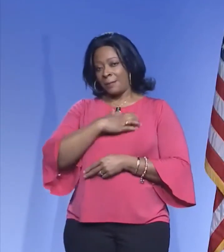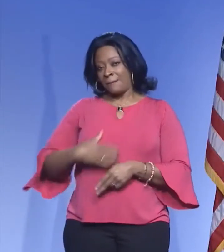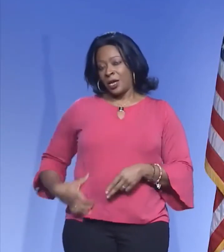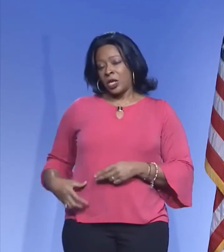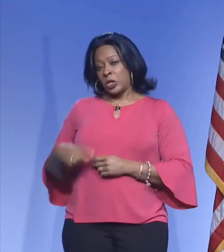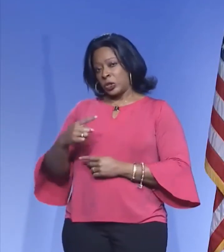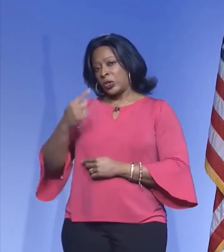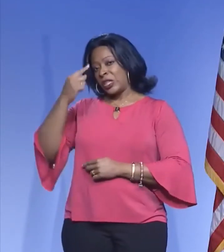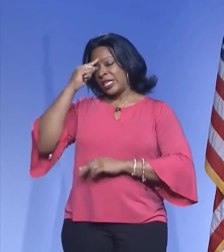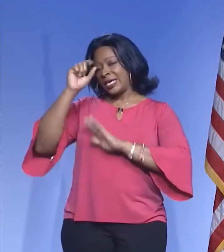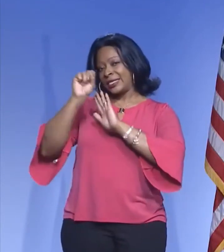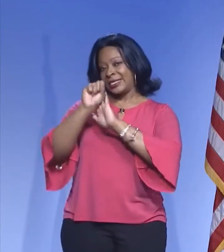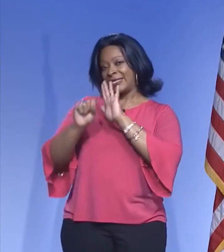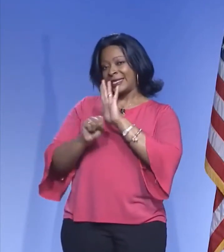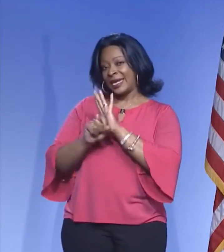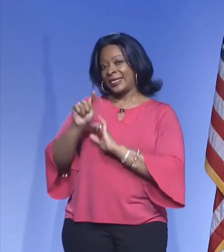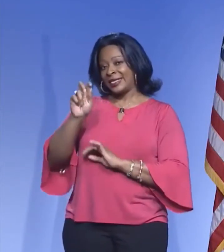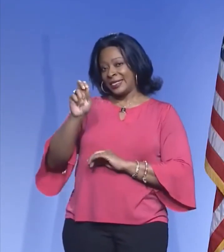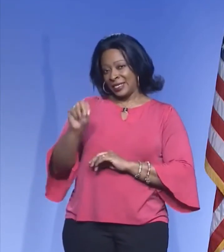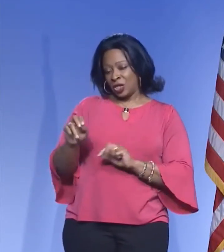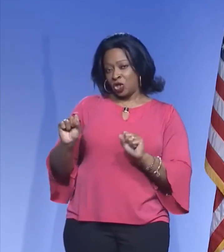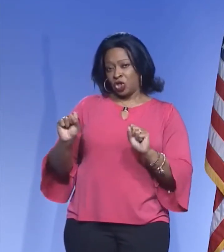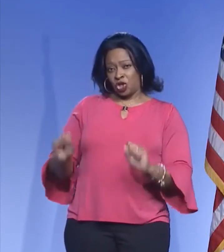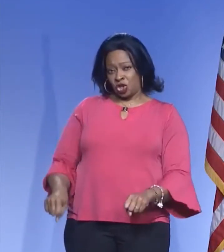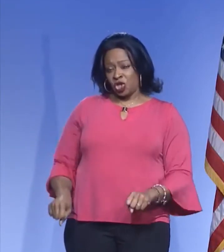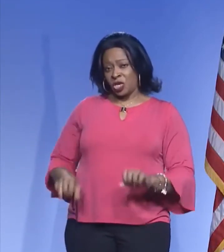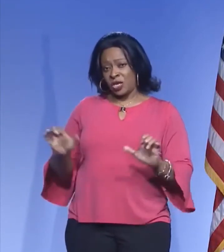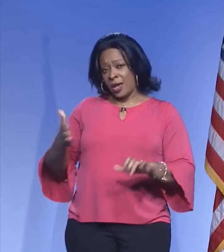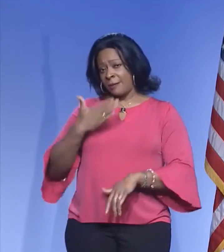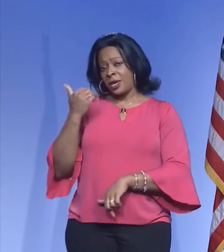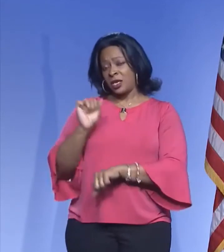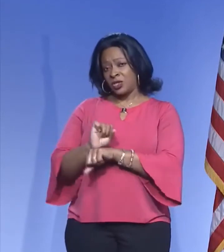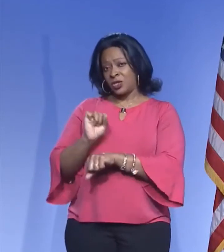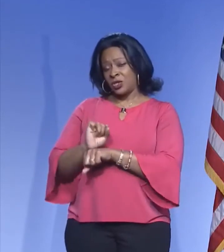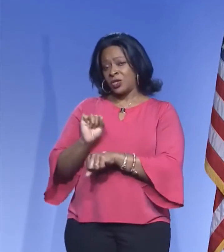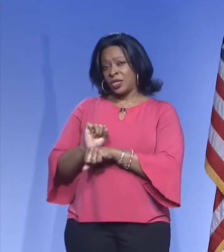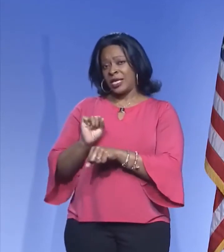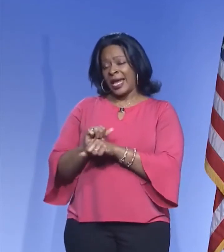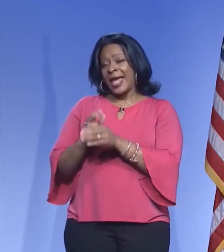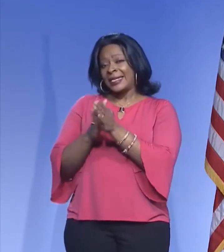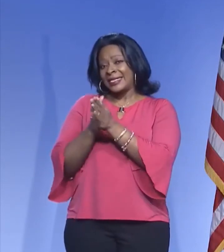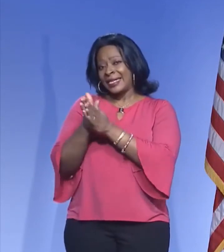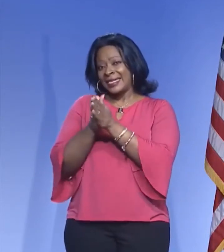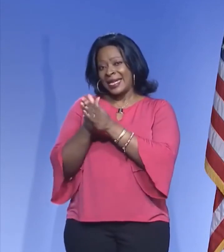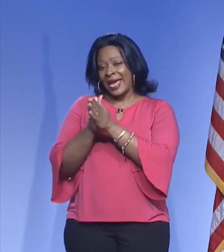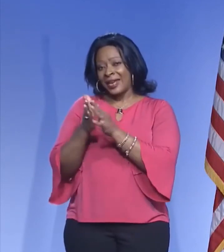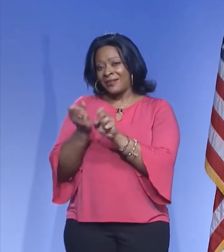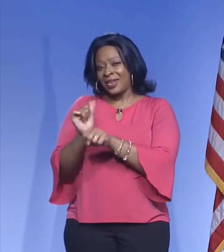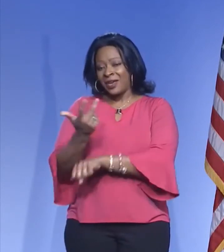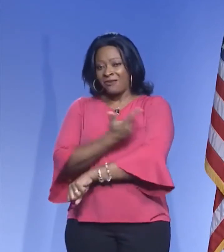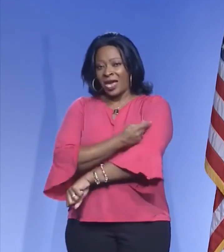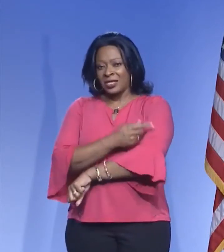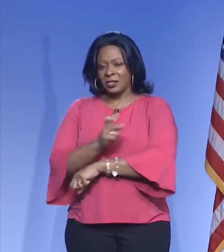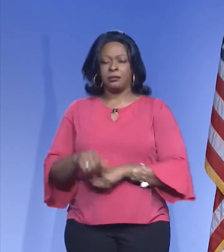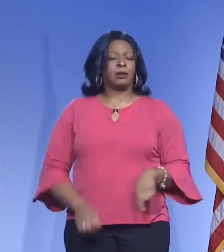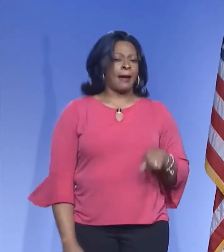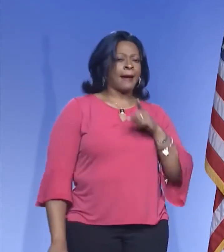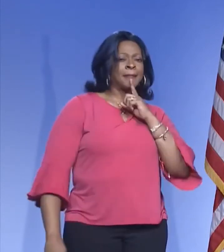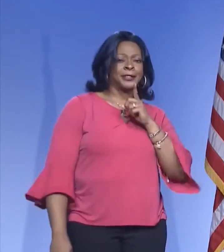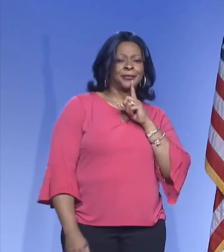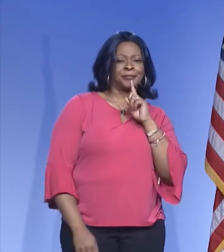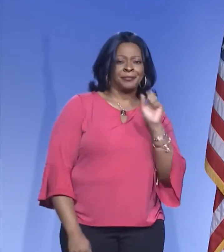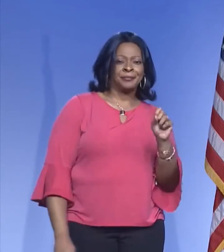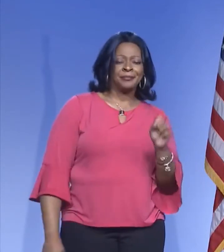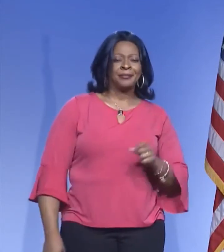think the state of Tennessee could have done a better job of incentivizing vaccines? Oh, absolutely. I